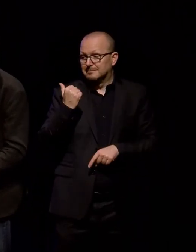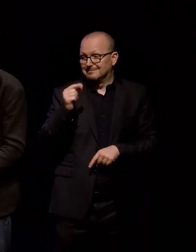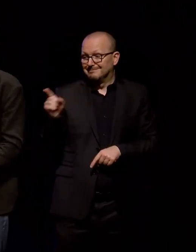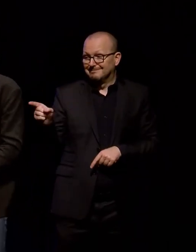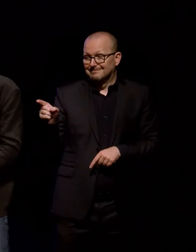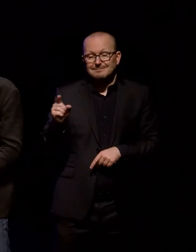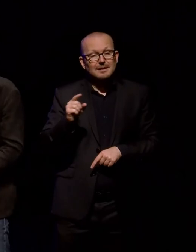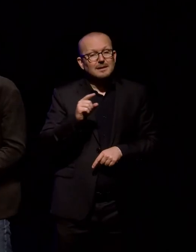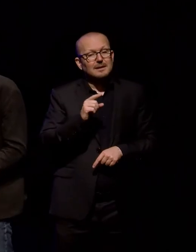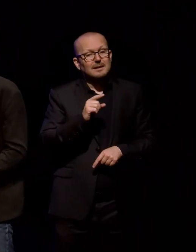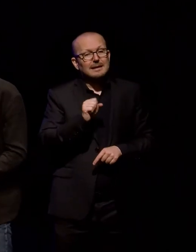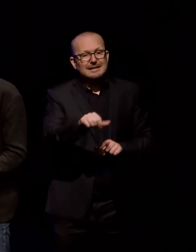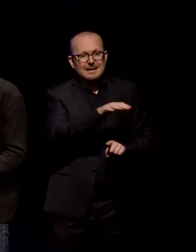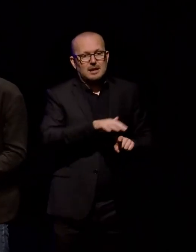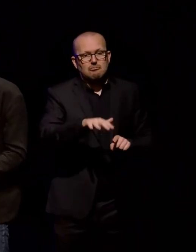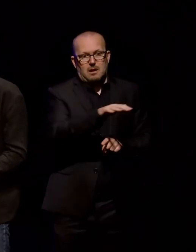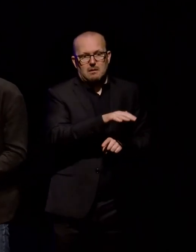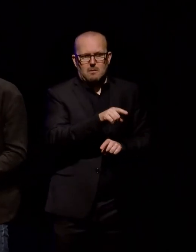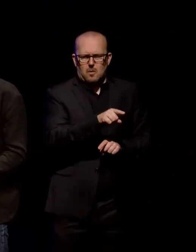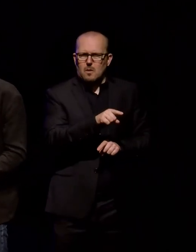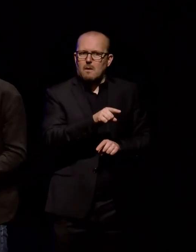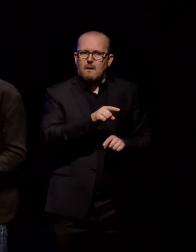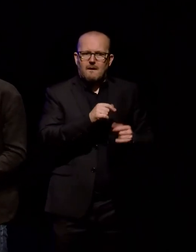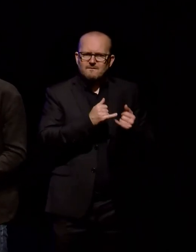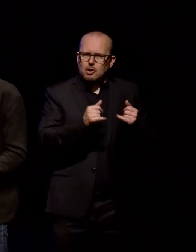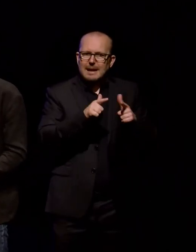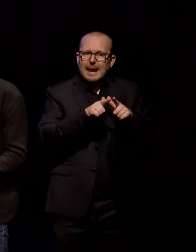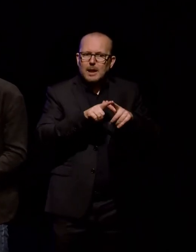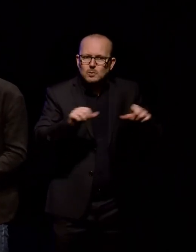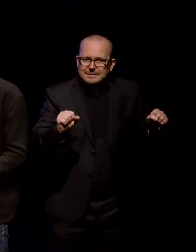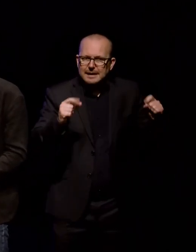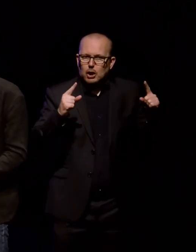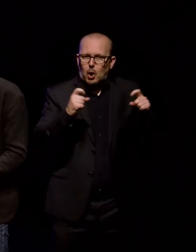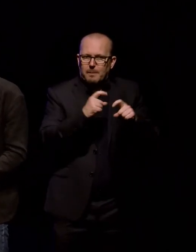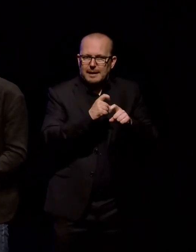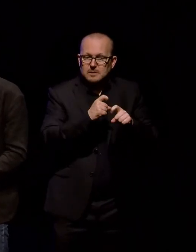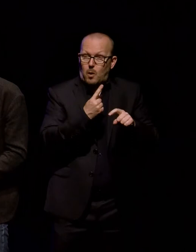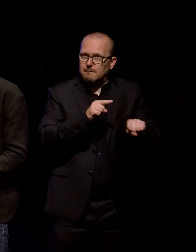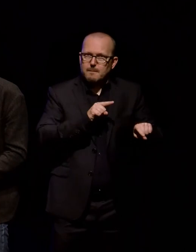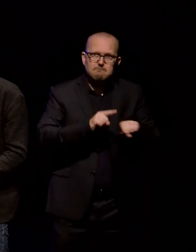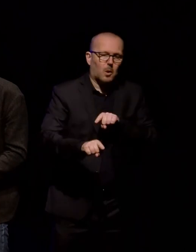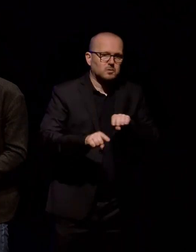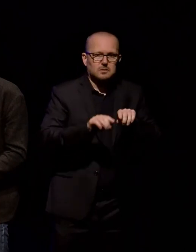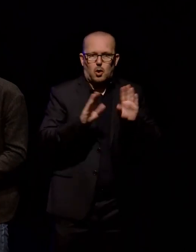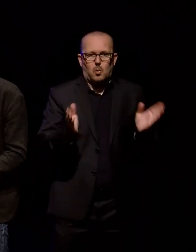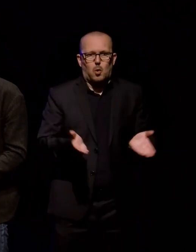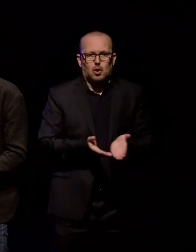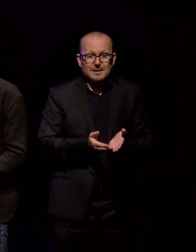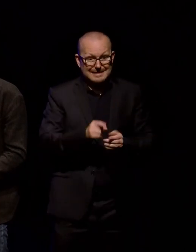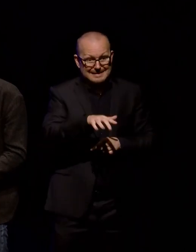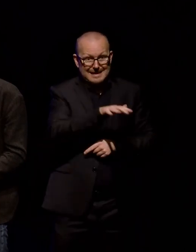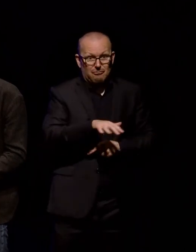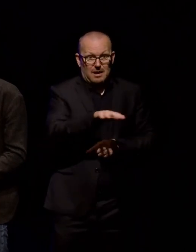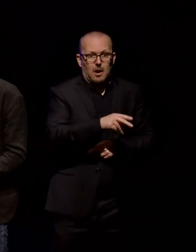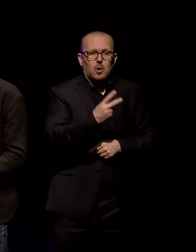lives. It is one of the most linguistically complex places on Earth. Maningrida town alone has 12 language groups